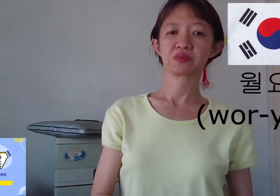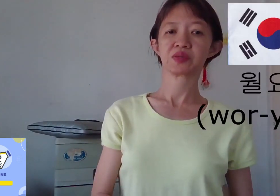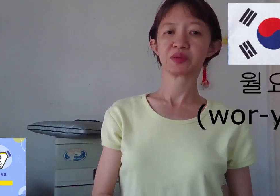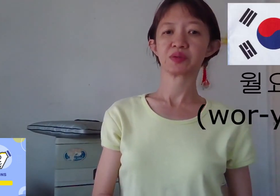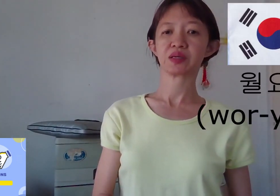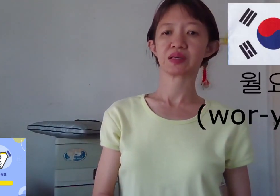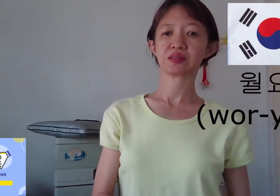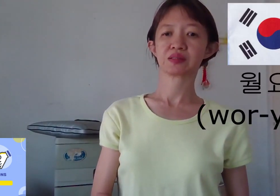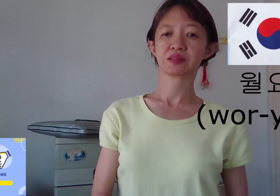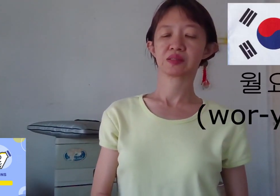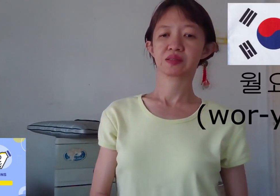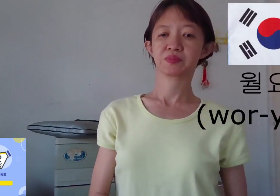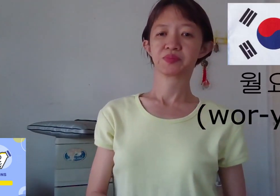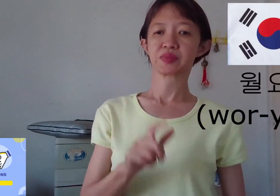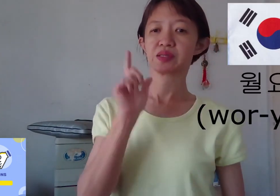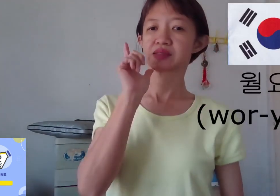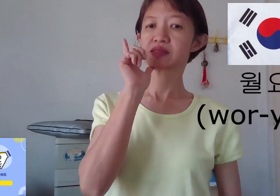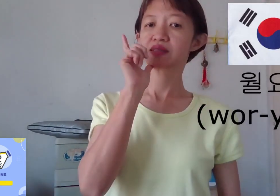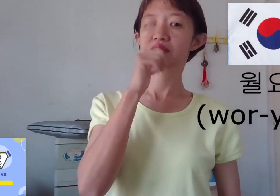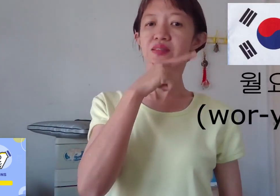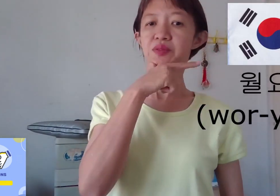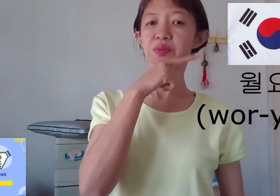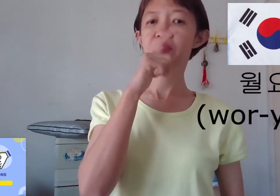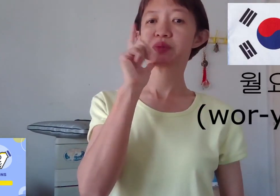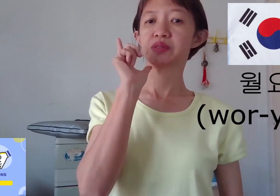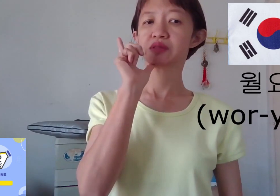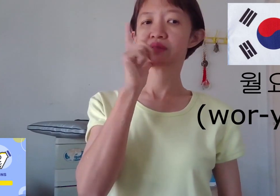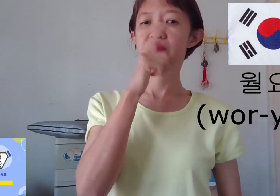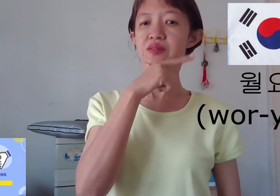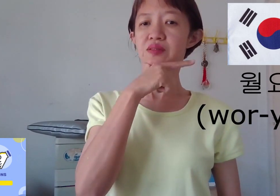For Korean, it's this, where you will.